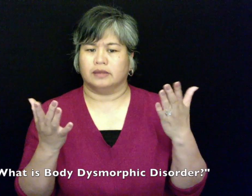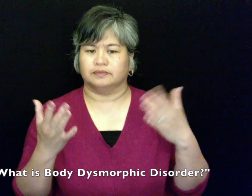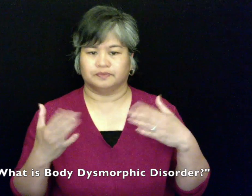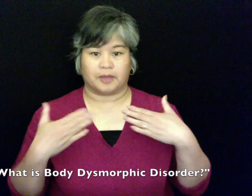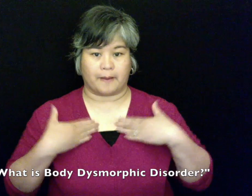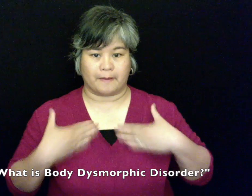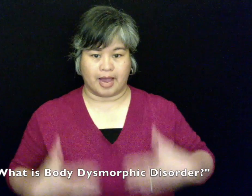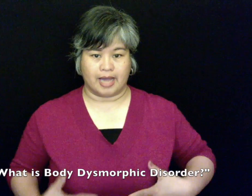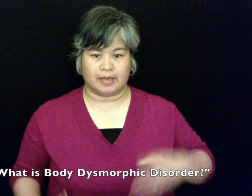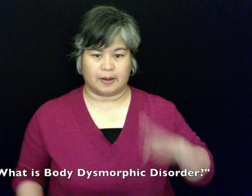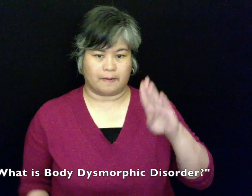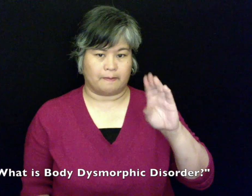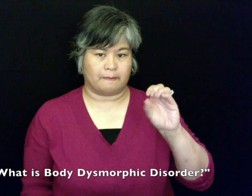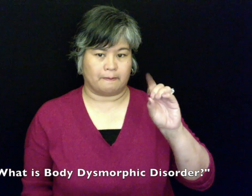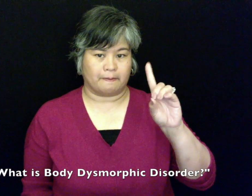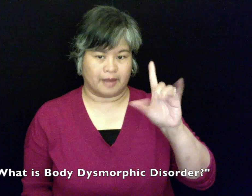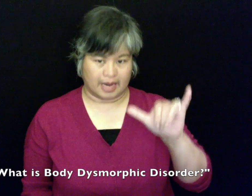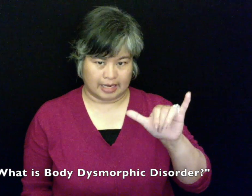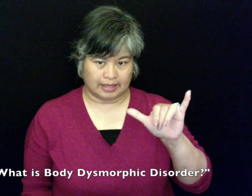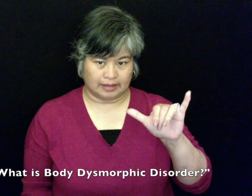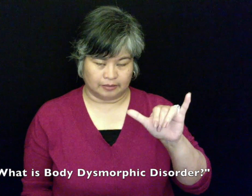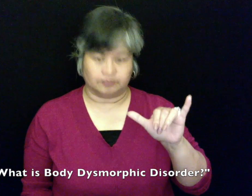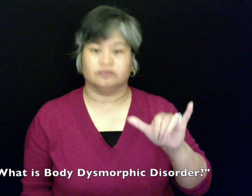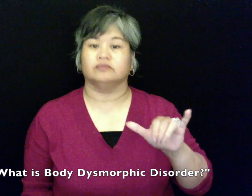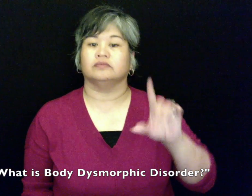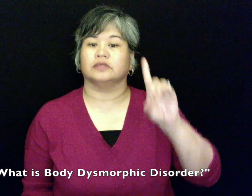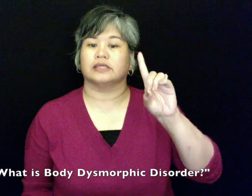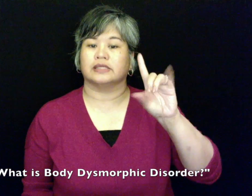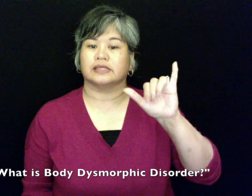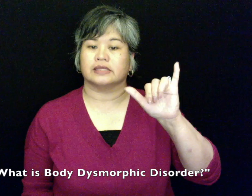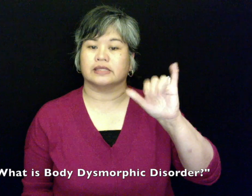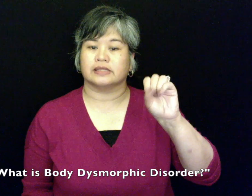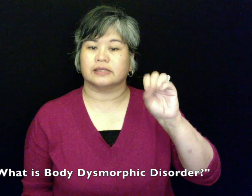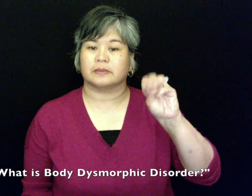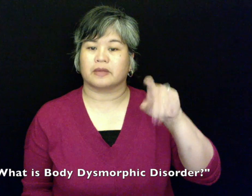What is Body Dysmorphic Disorder?